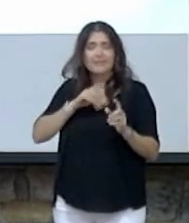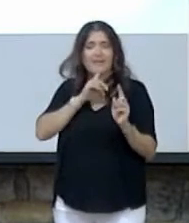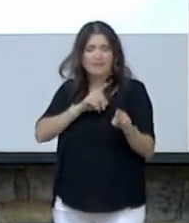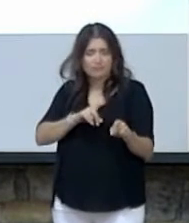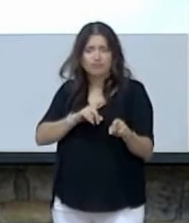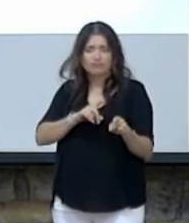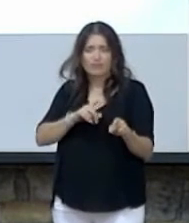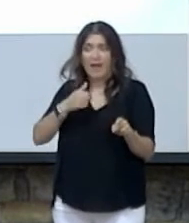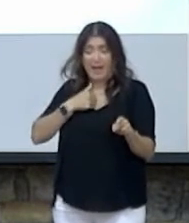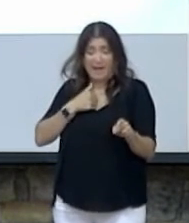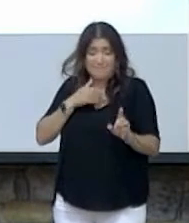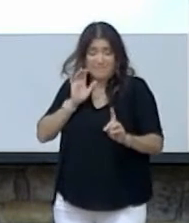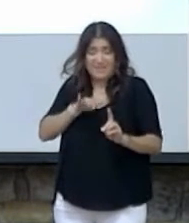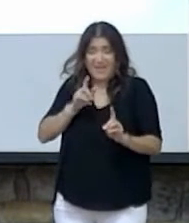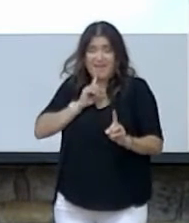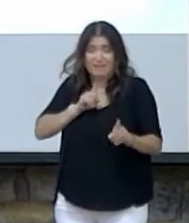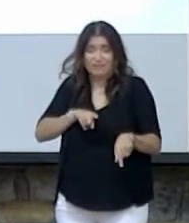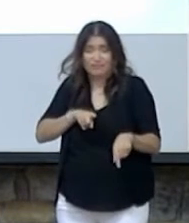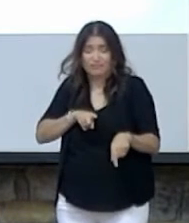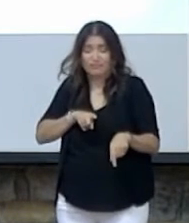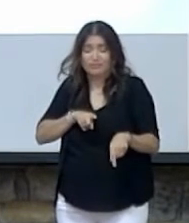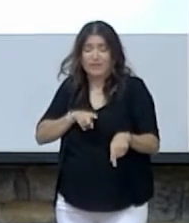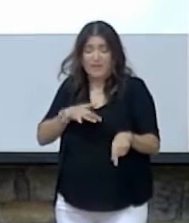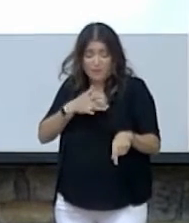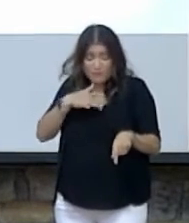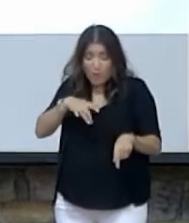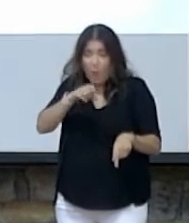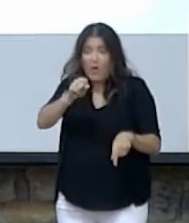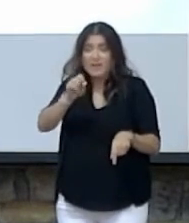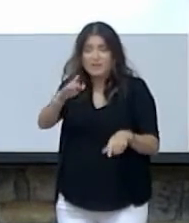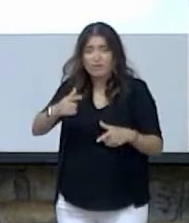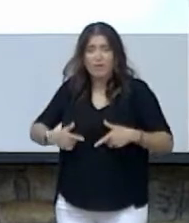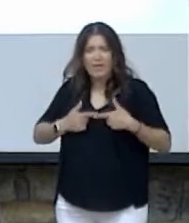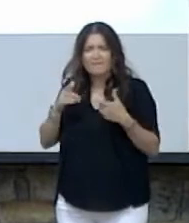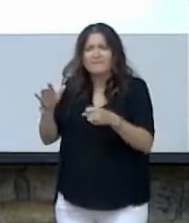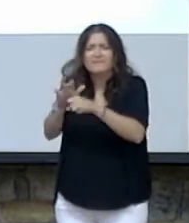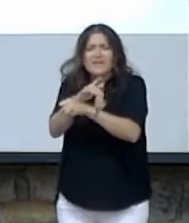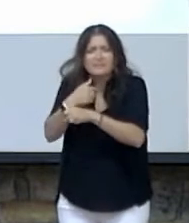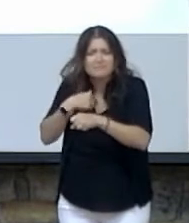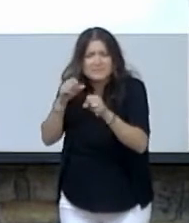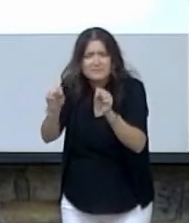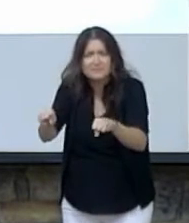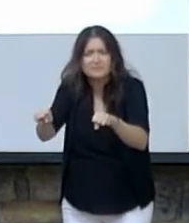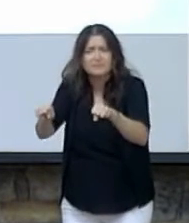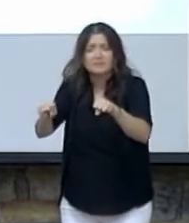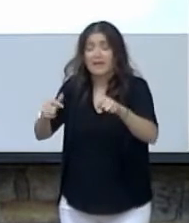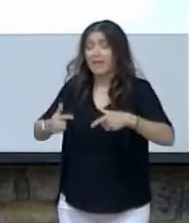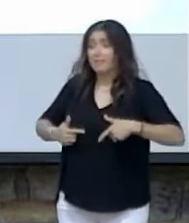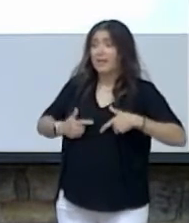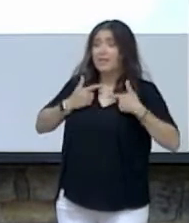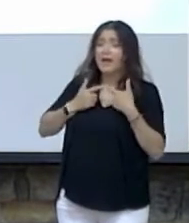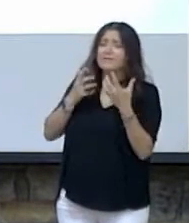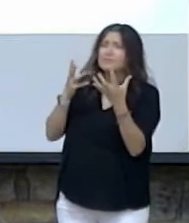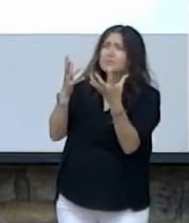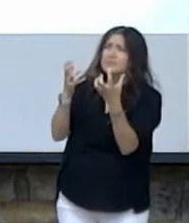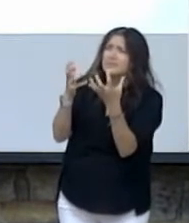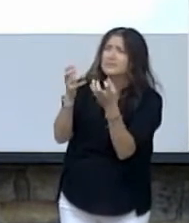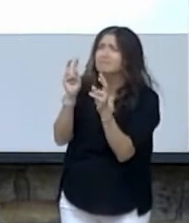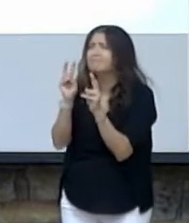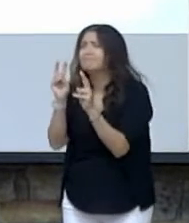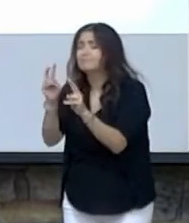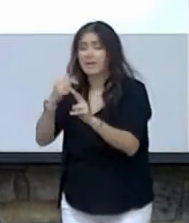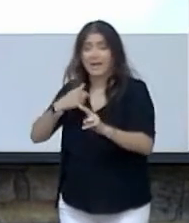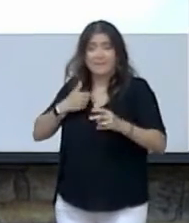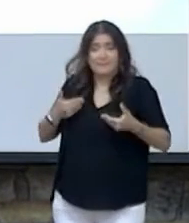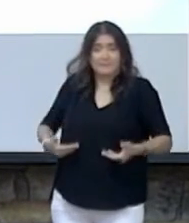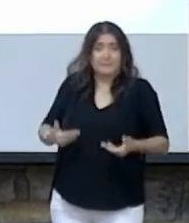I am that answer. The void that's in your life, I can fill it. The life that you desperately need, I am